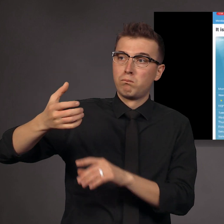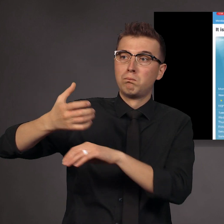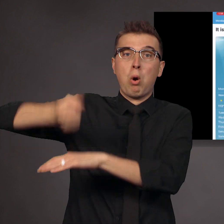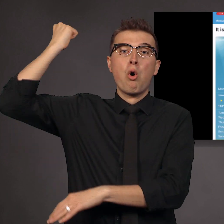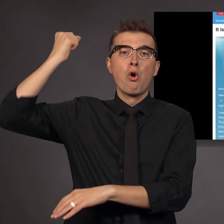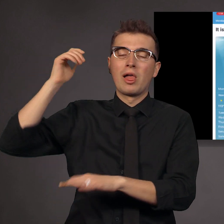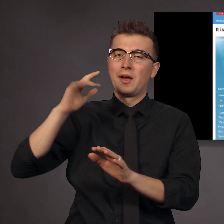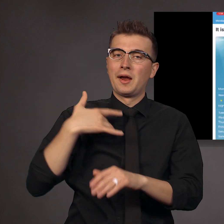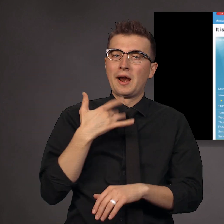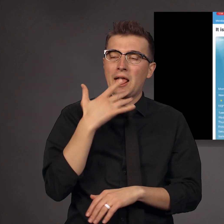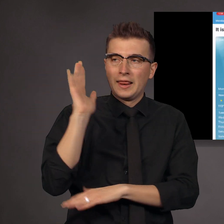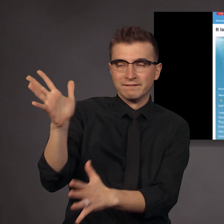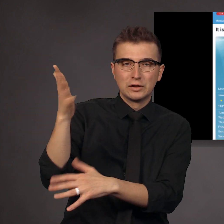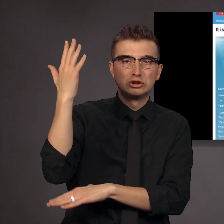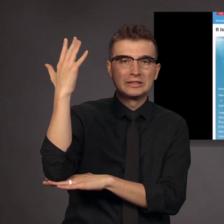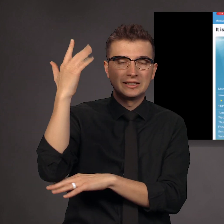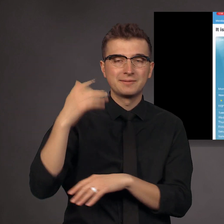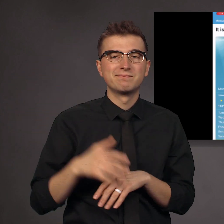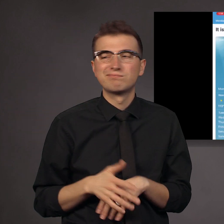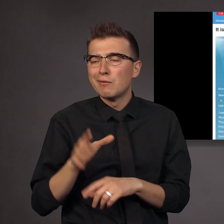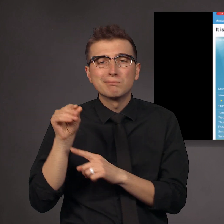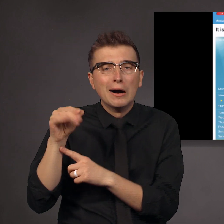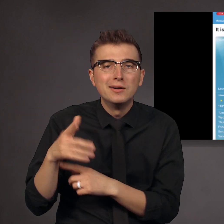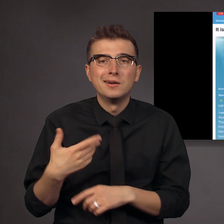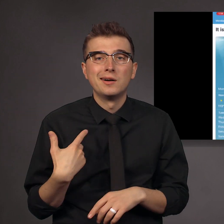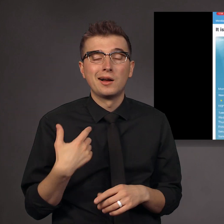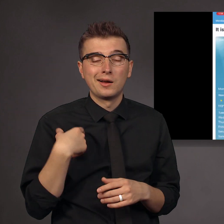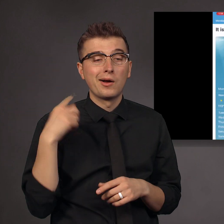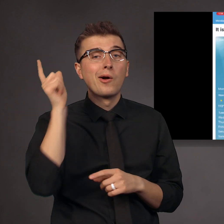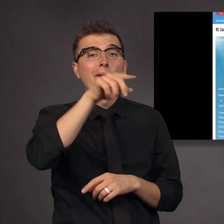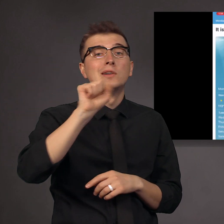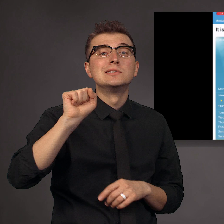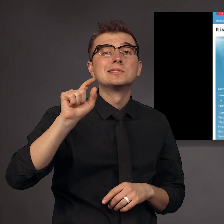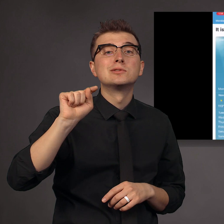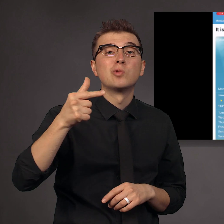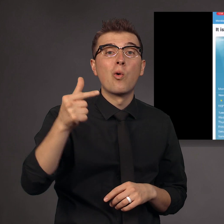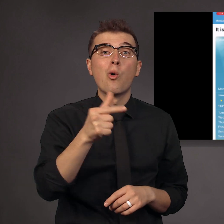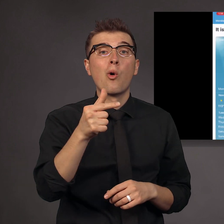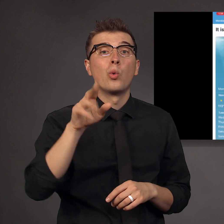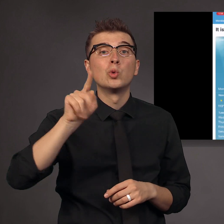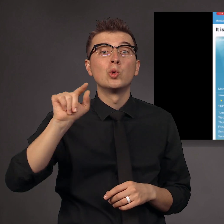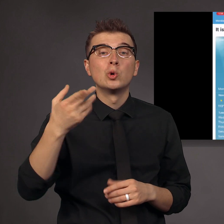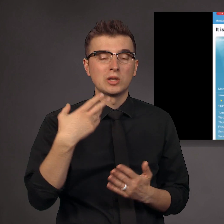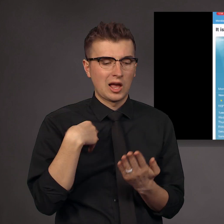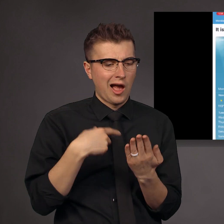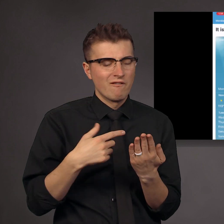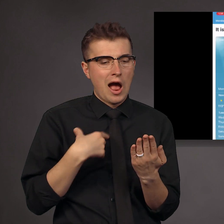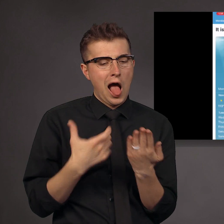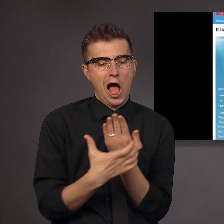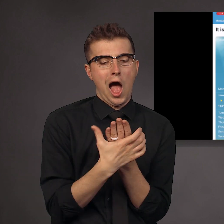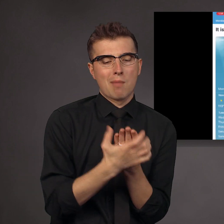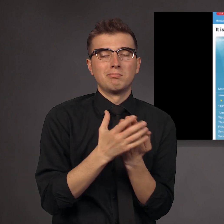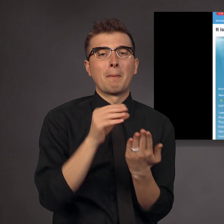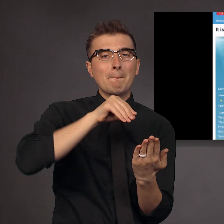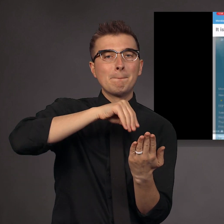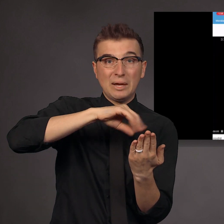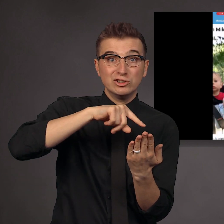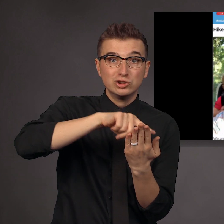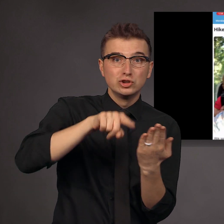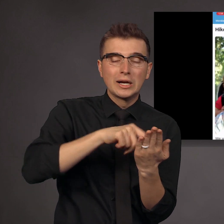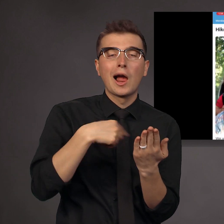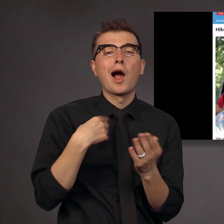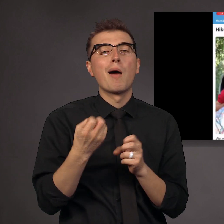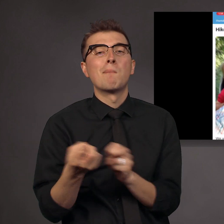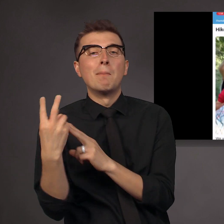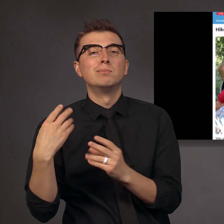like this can be a short entry, screenshot when we visited St. George, Utah. It was hot, so boom, that became the journal entry.